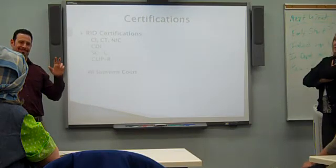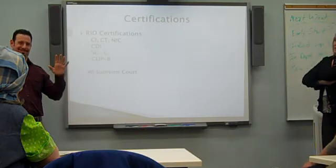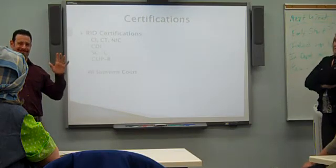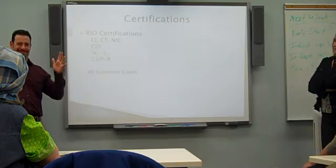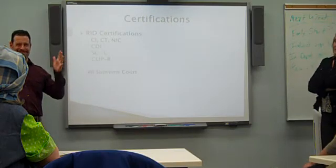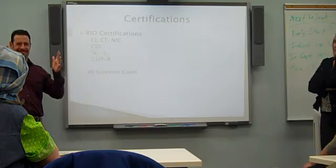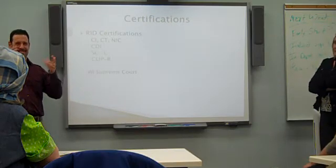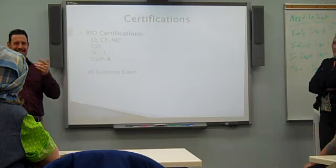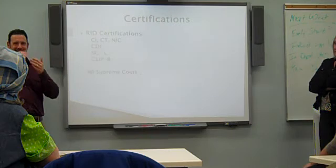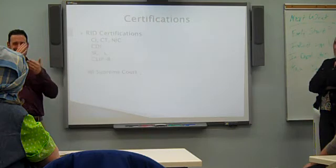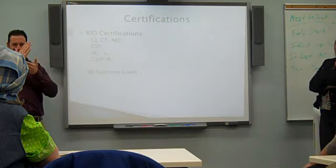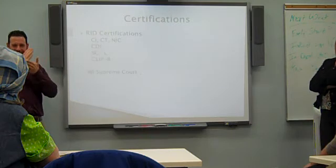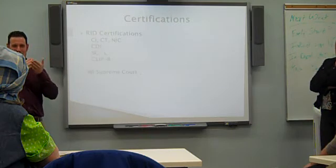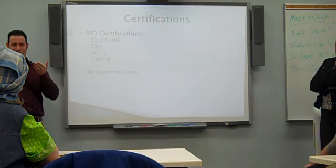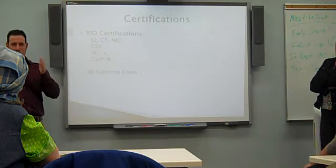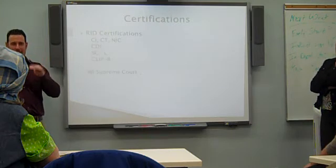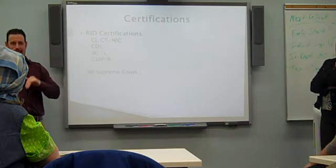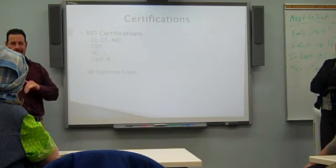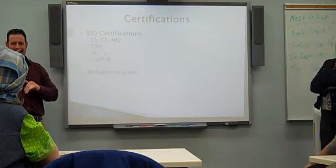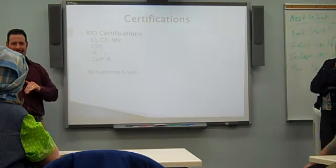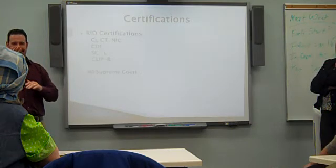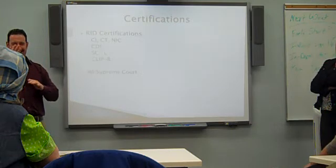really free.